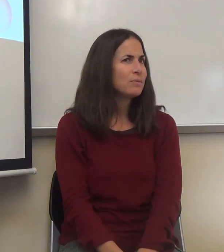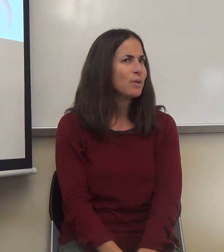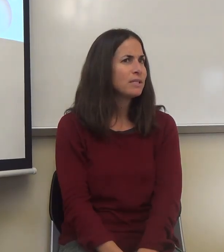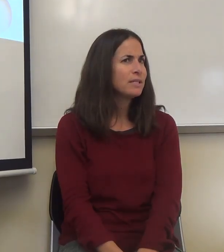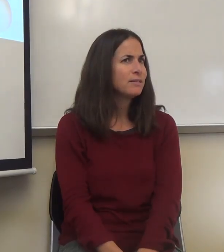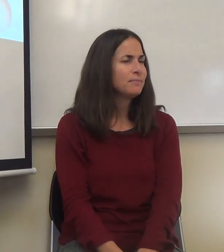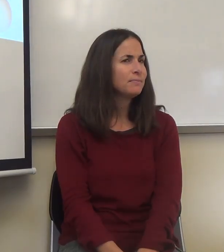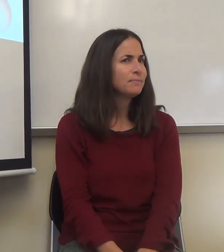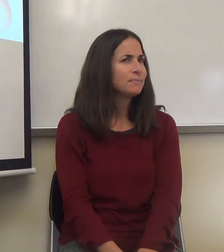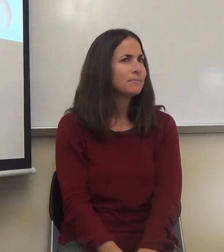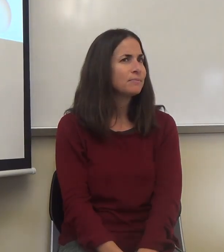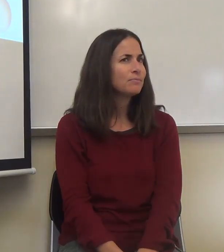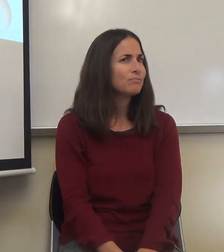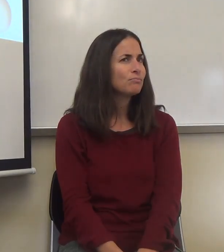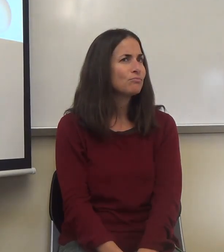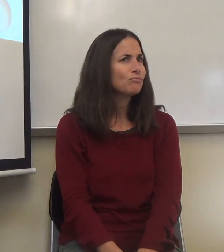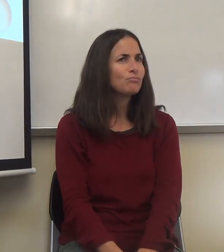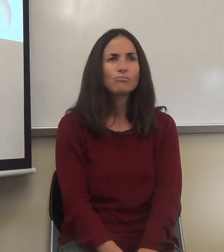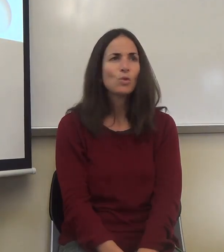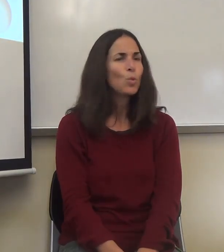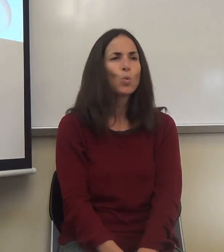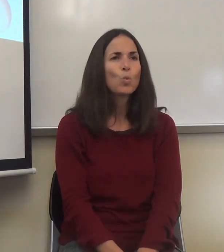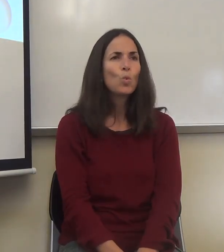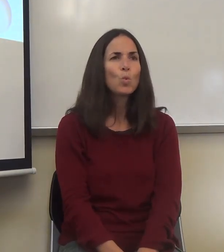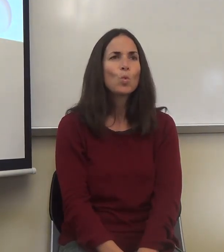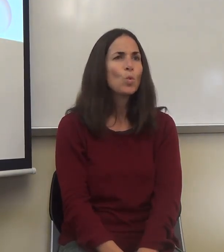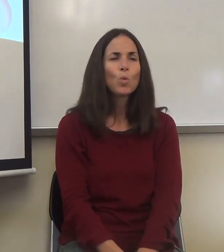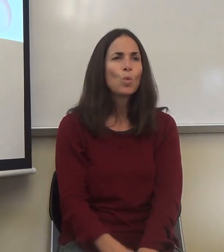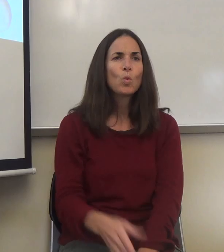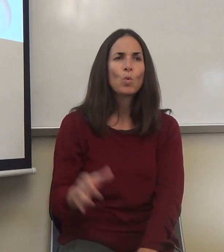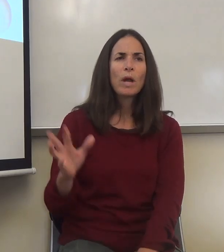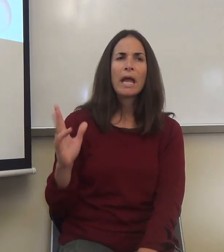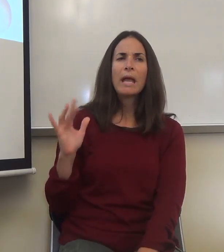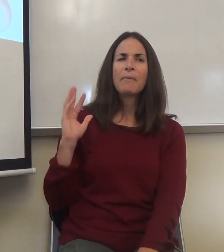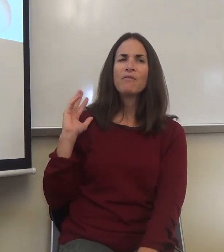did women get the right to vote? Anyone know that date?